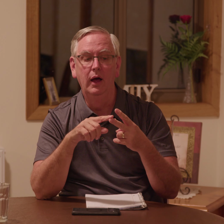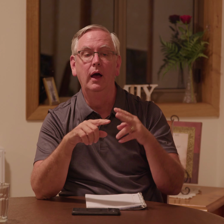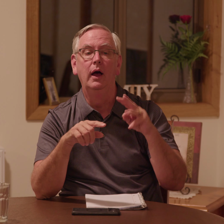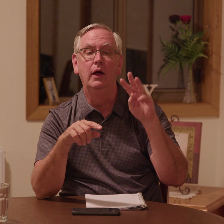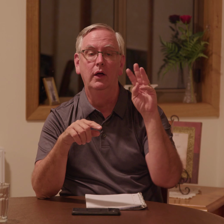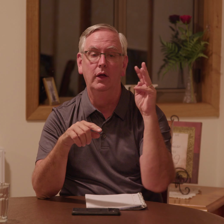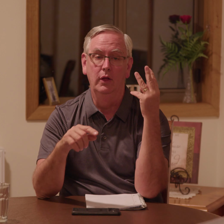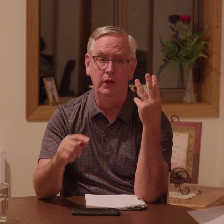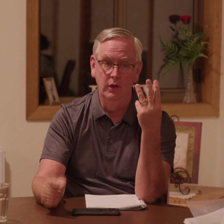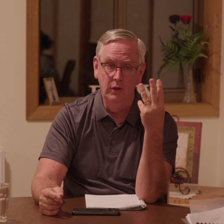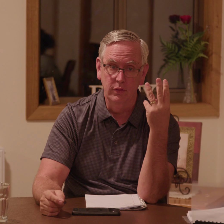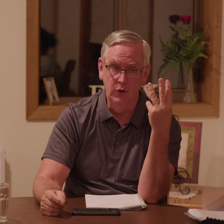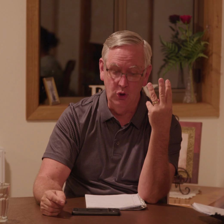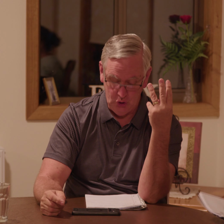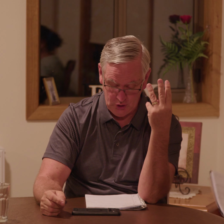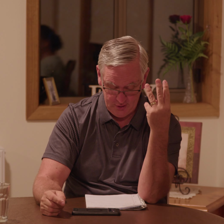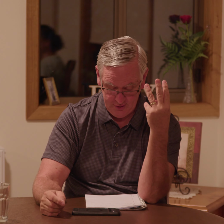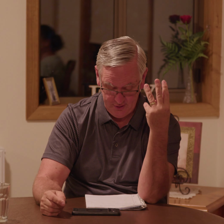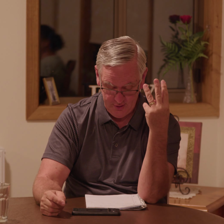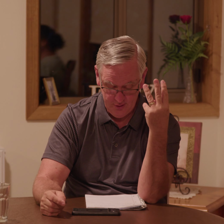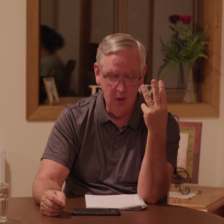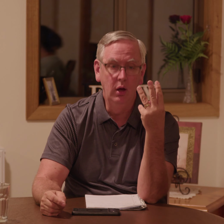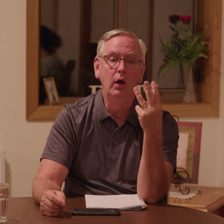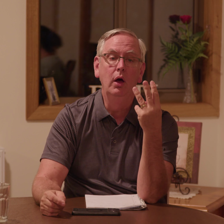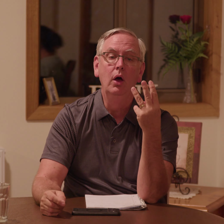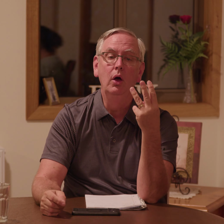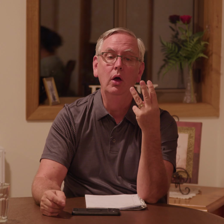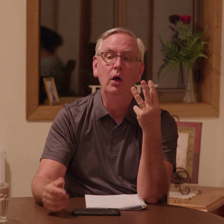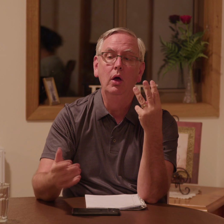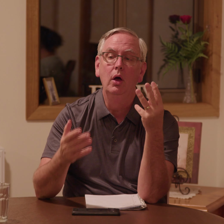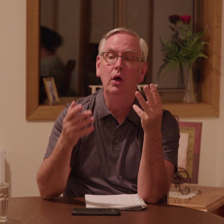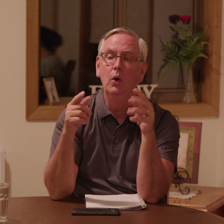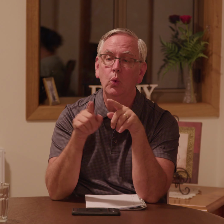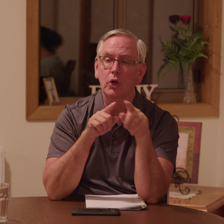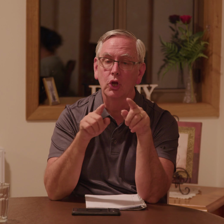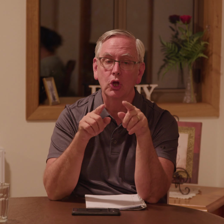The palm orientation. The third thing,